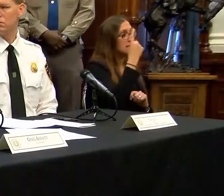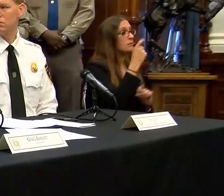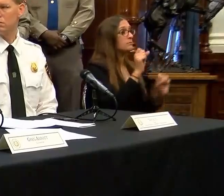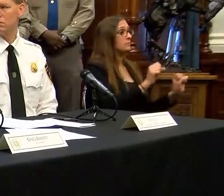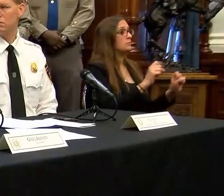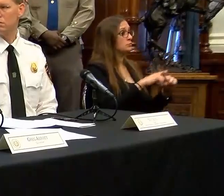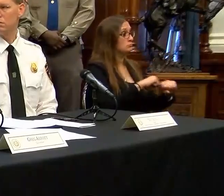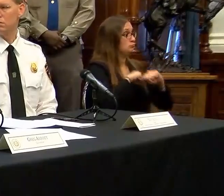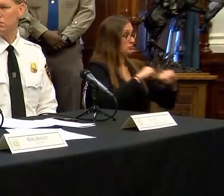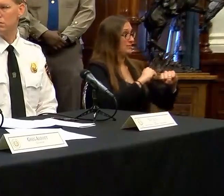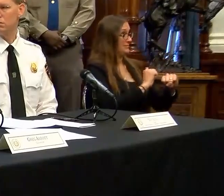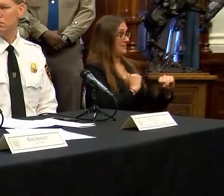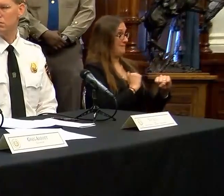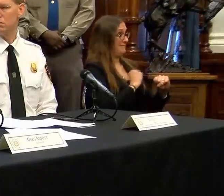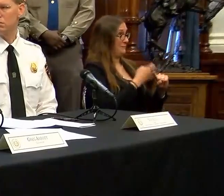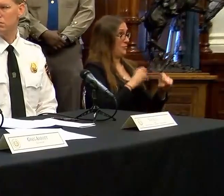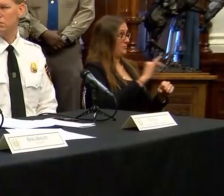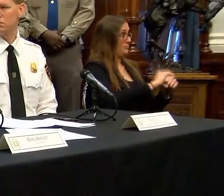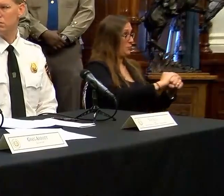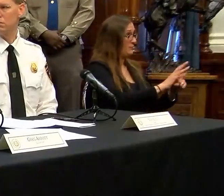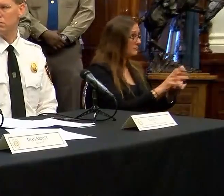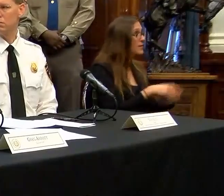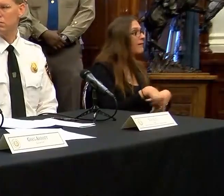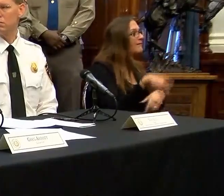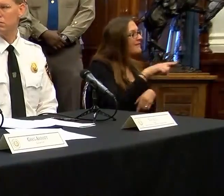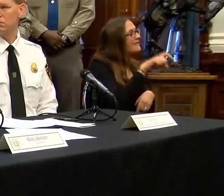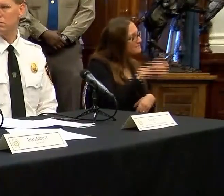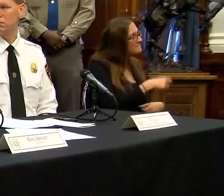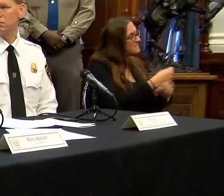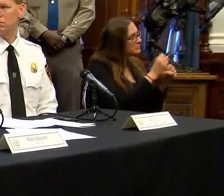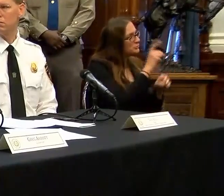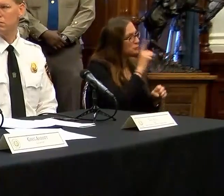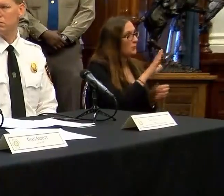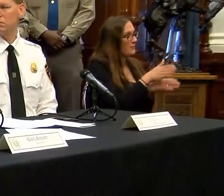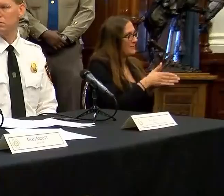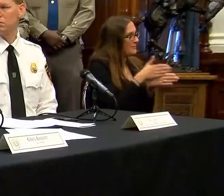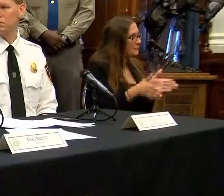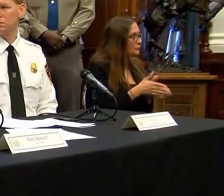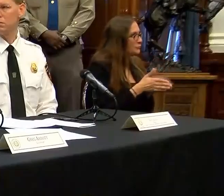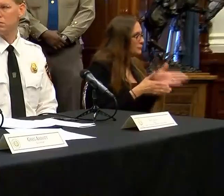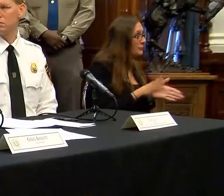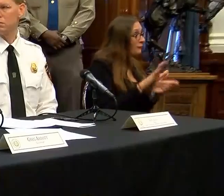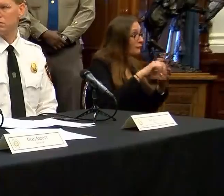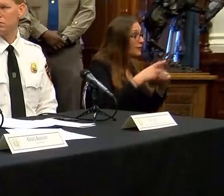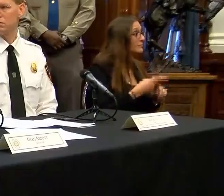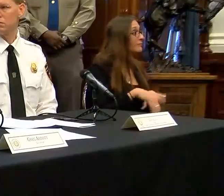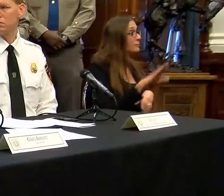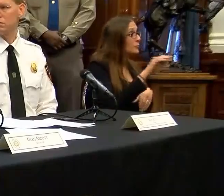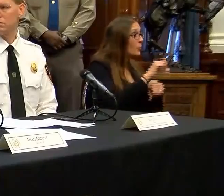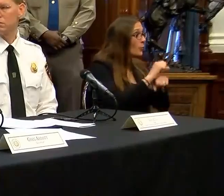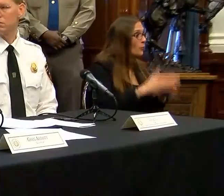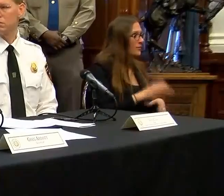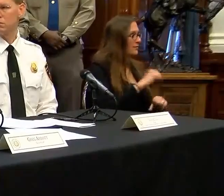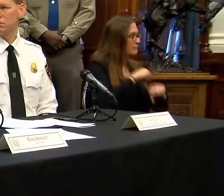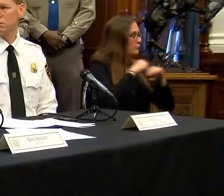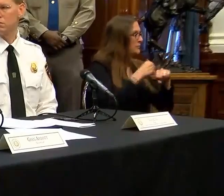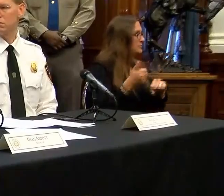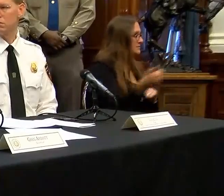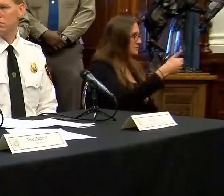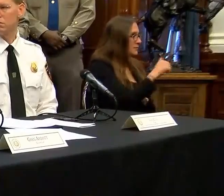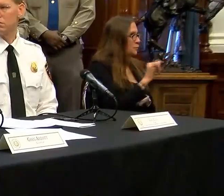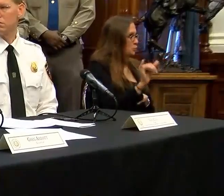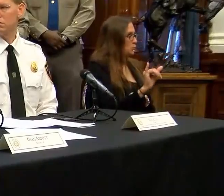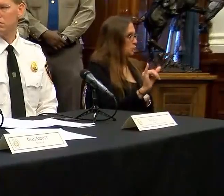order to protect themselves from COVID-19, they have to make sure that their neighbors and their friends and their coworkers can protect themselves